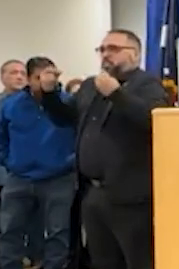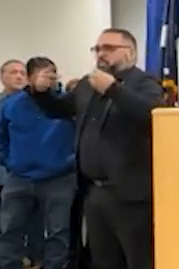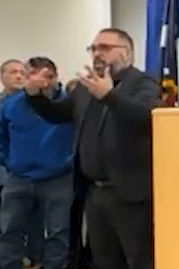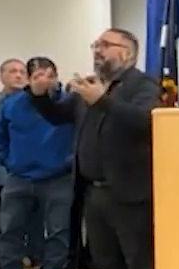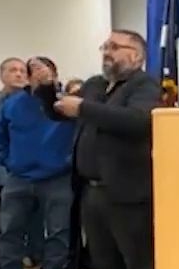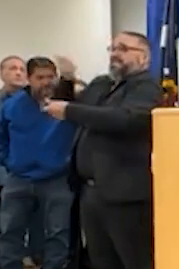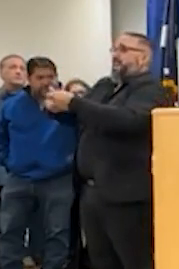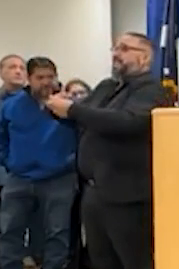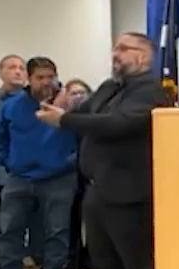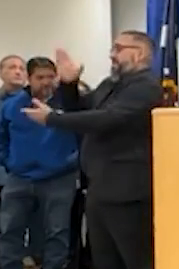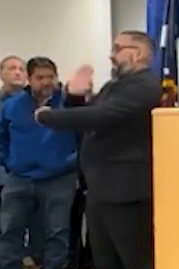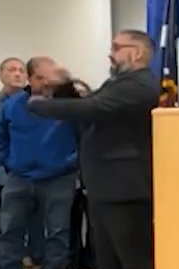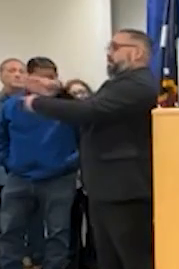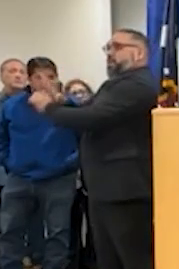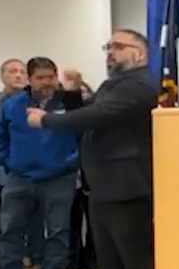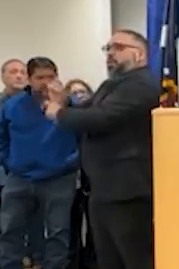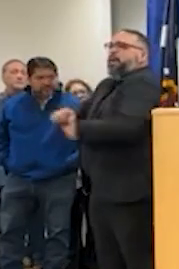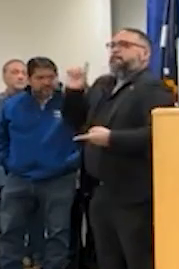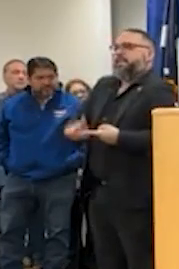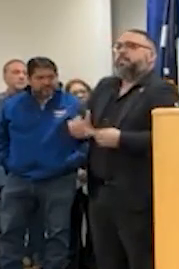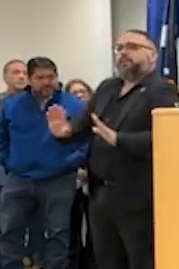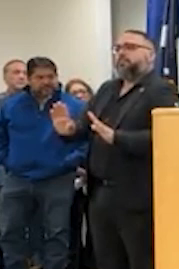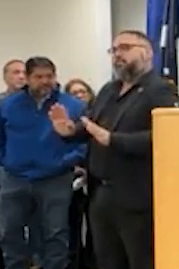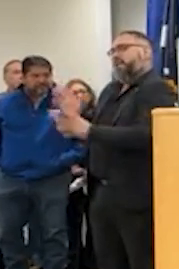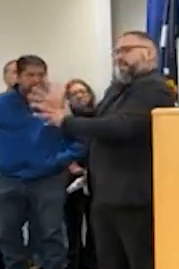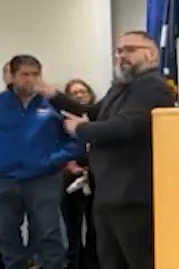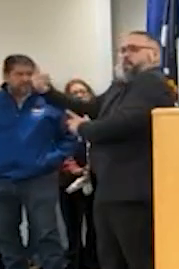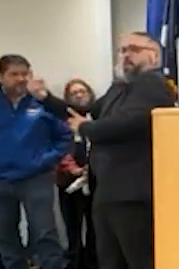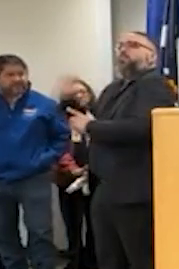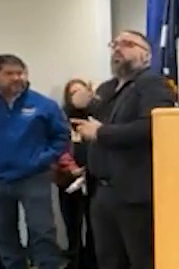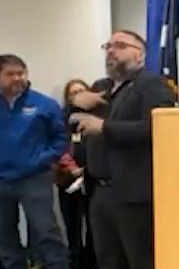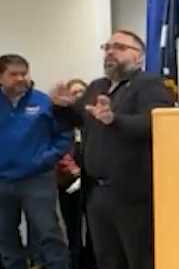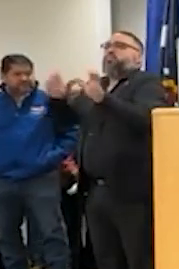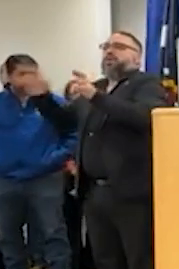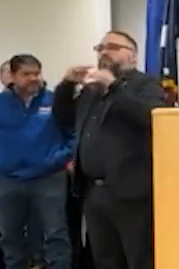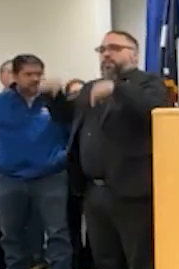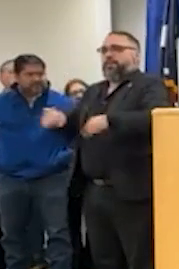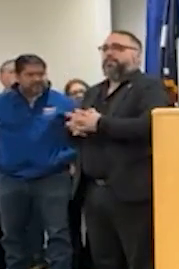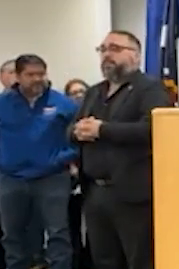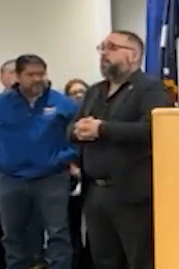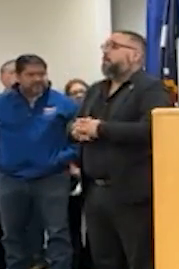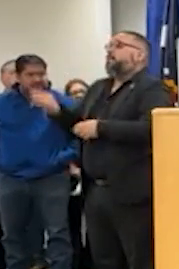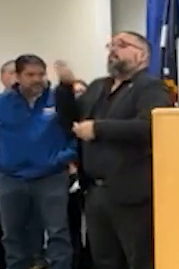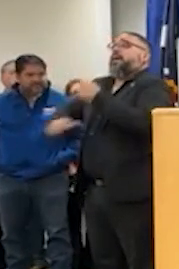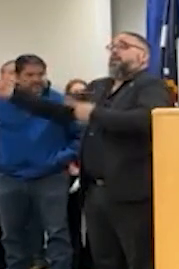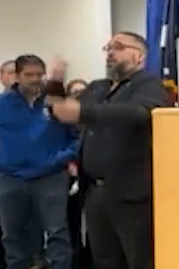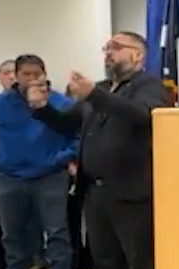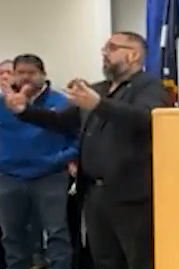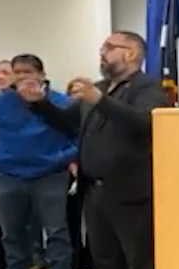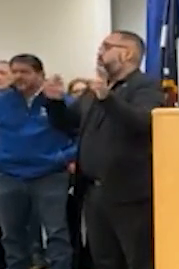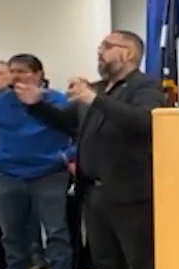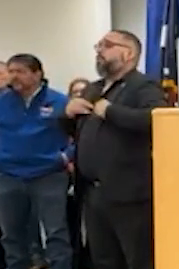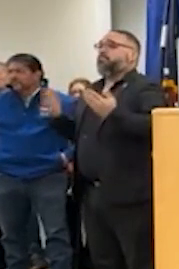anything that gets in the way of them responding to things or continuing to ensure that we're at a level of preparedness for this. If there are any questions, happy to take